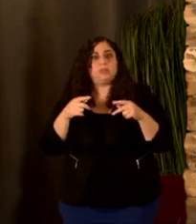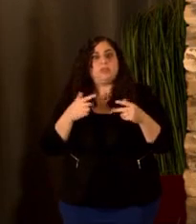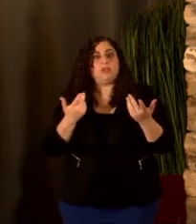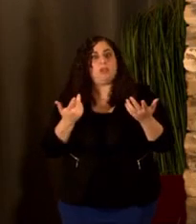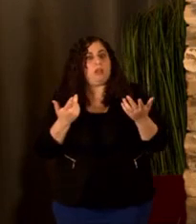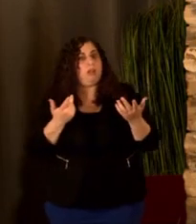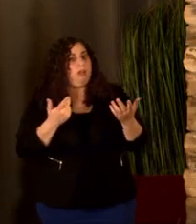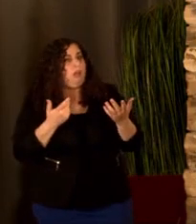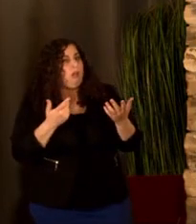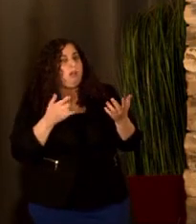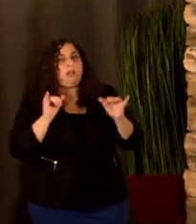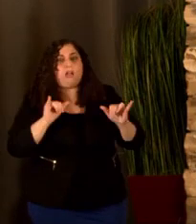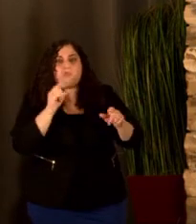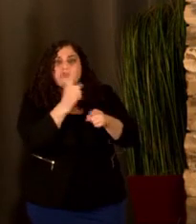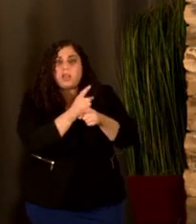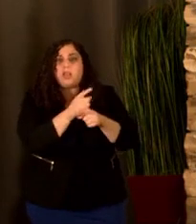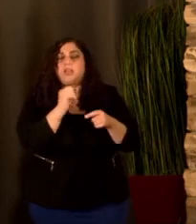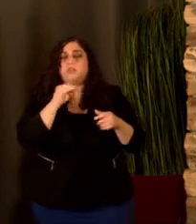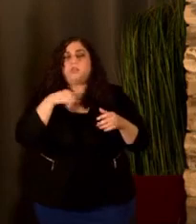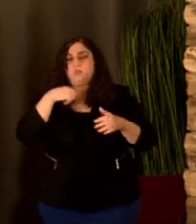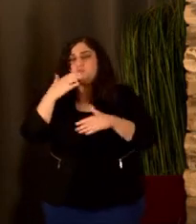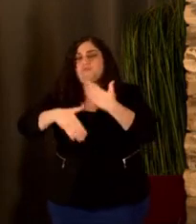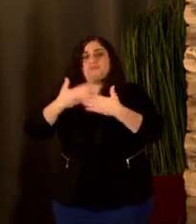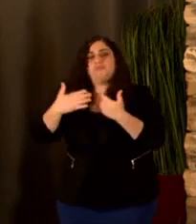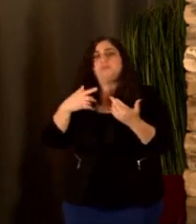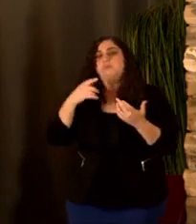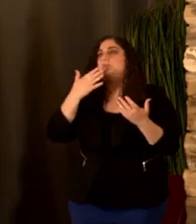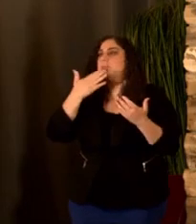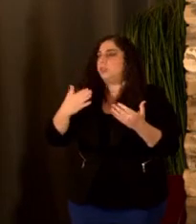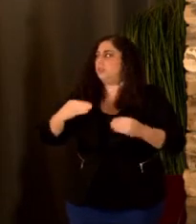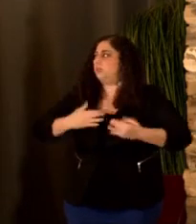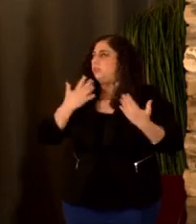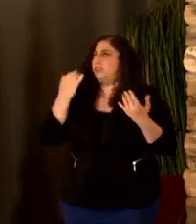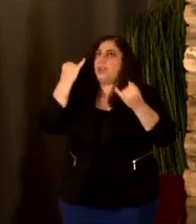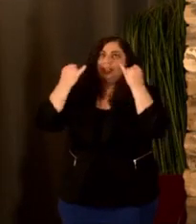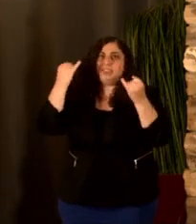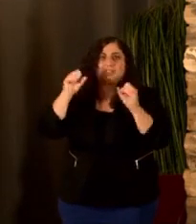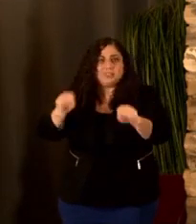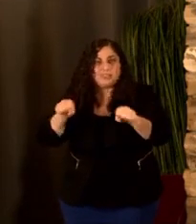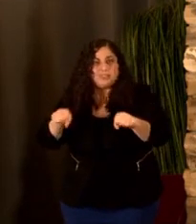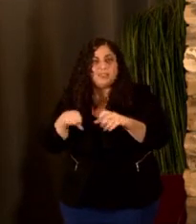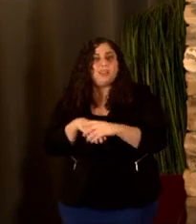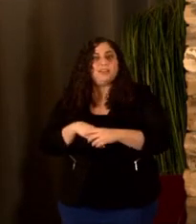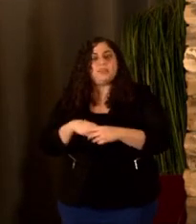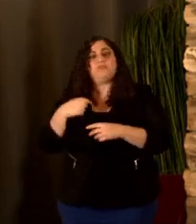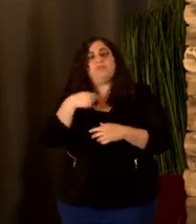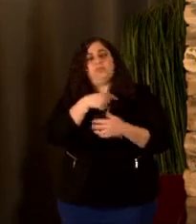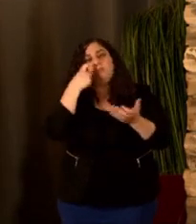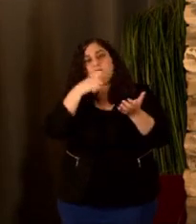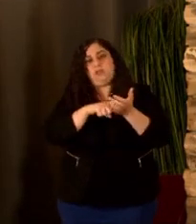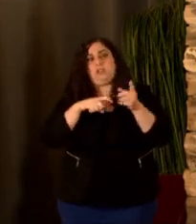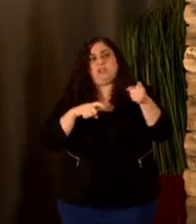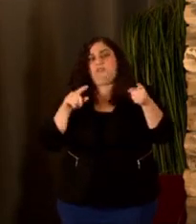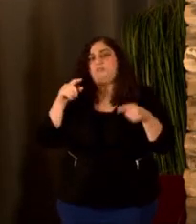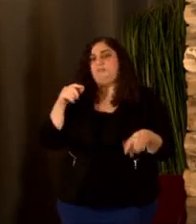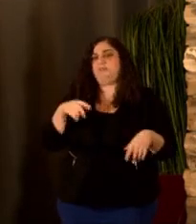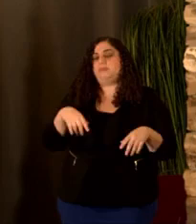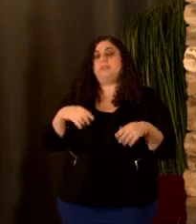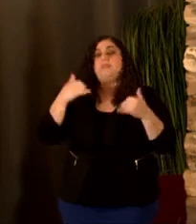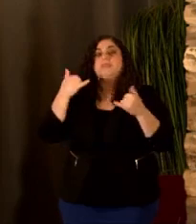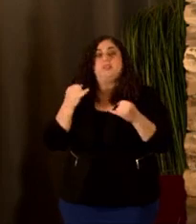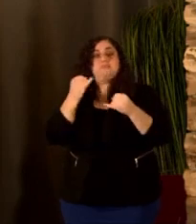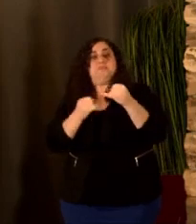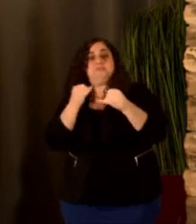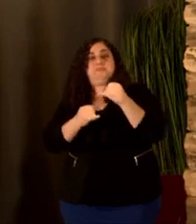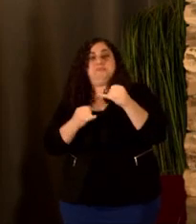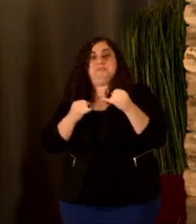with this proposal in many ways inspired by her leadership. So I want to acknowledge that. And then I'll just close, final clarification, because